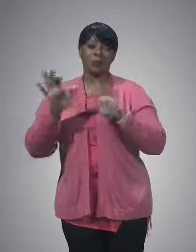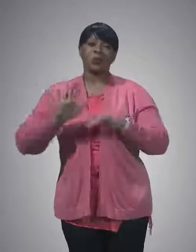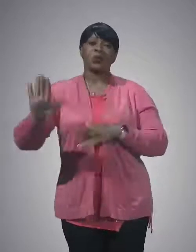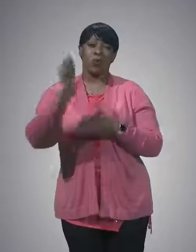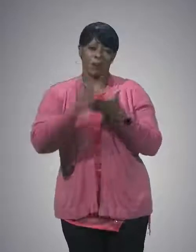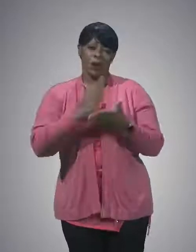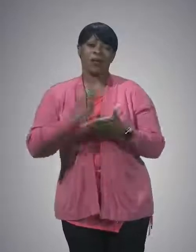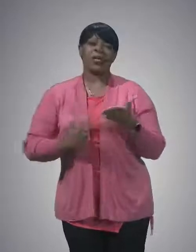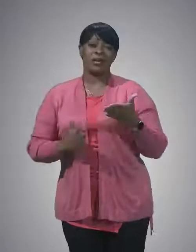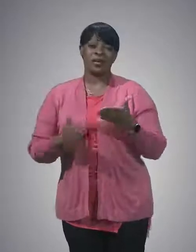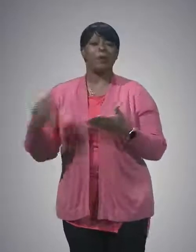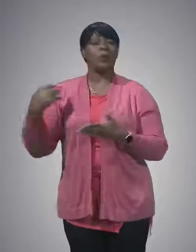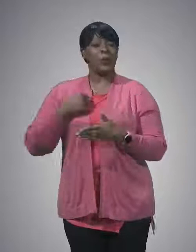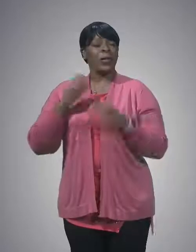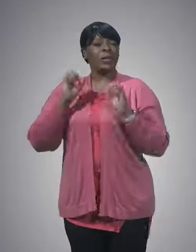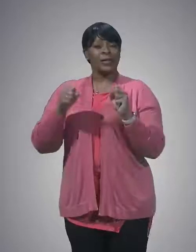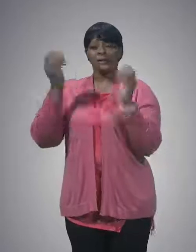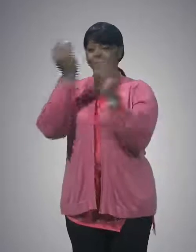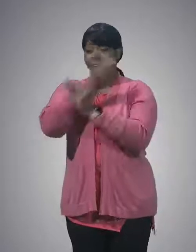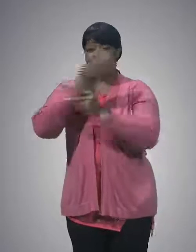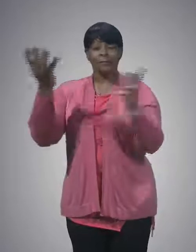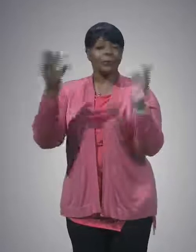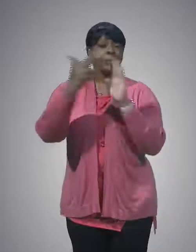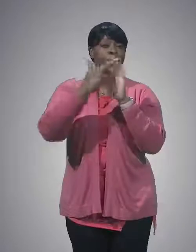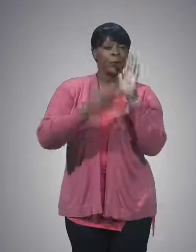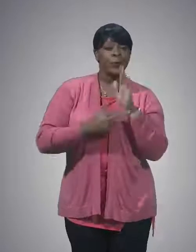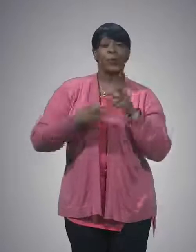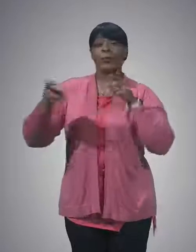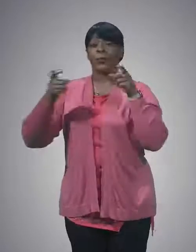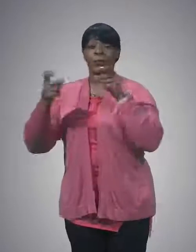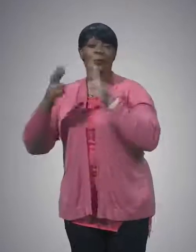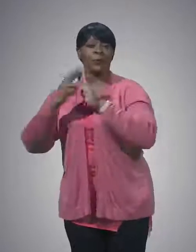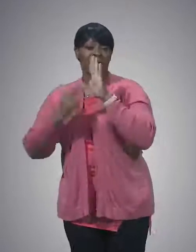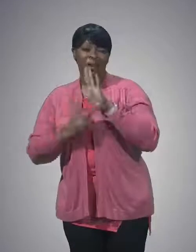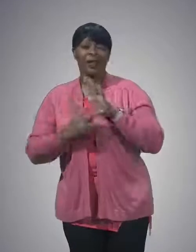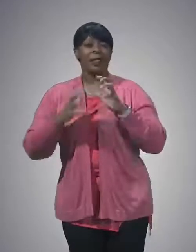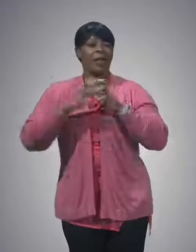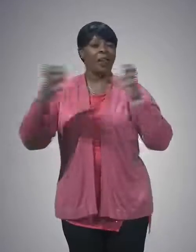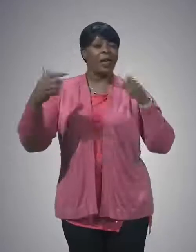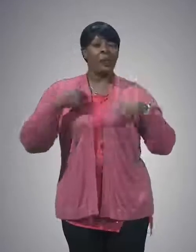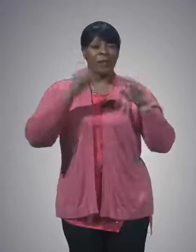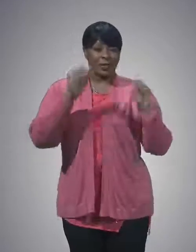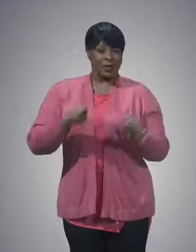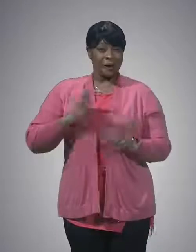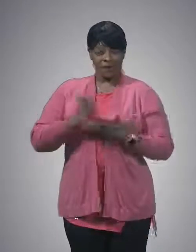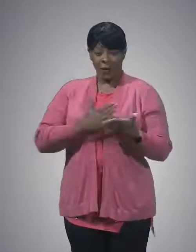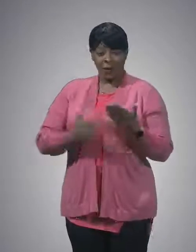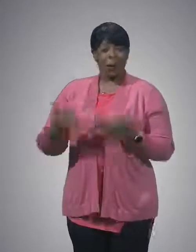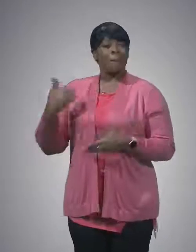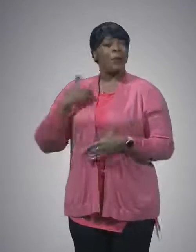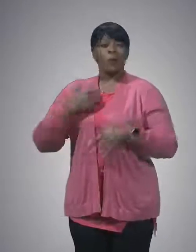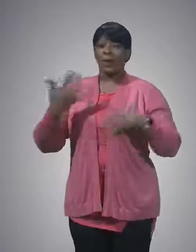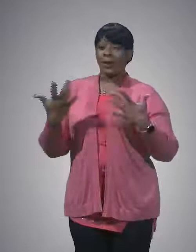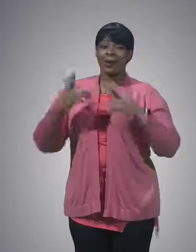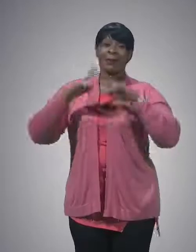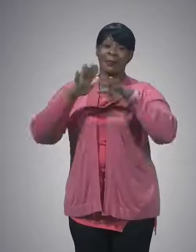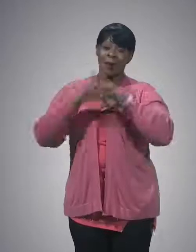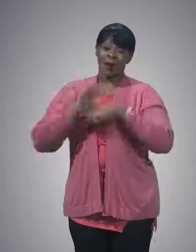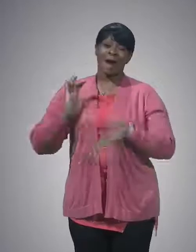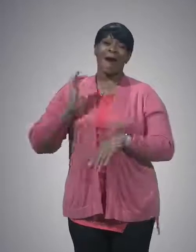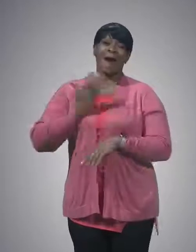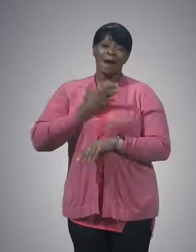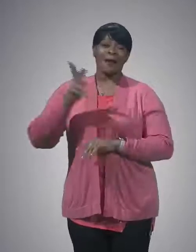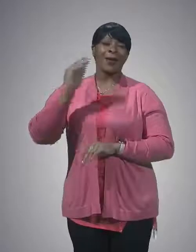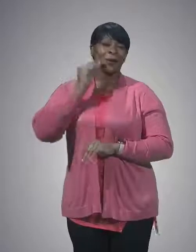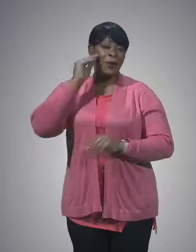their part. We can put out rules and regulations and do as much as we can, but we also depend on our